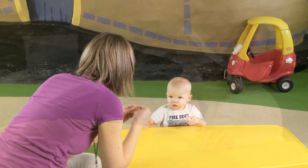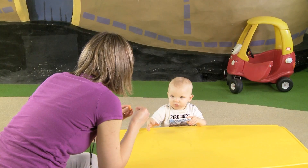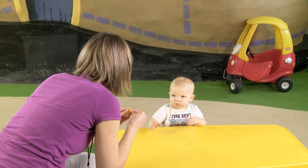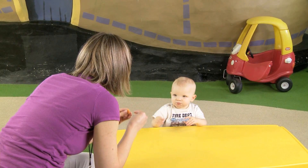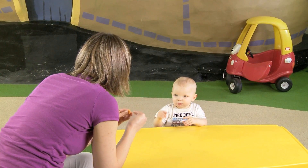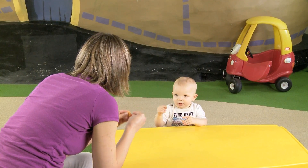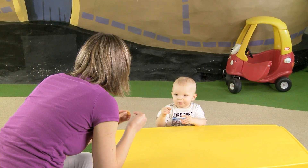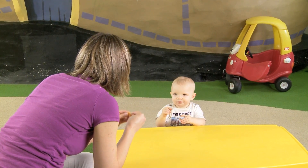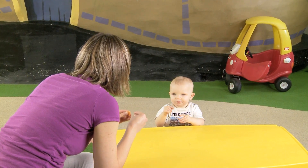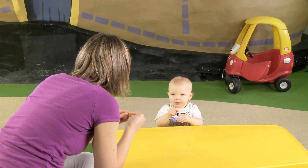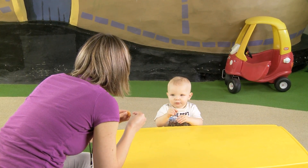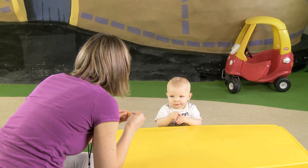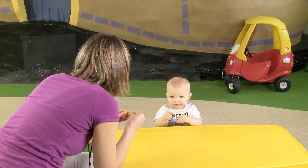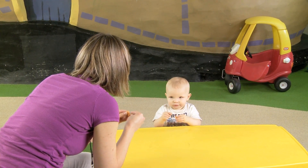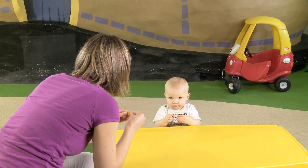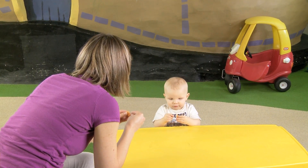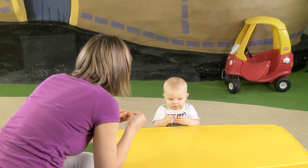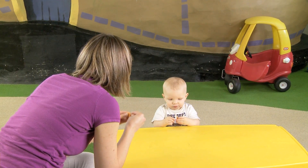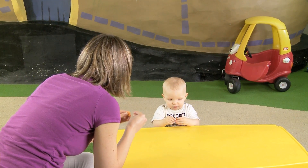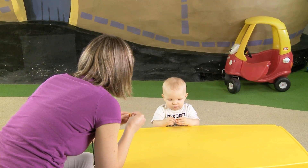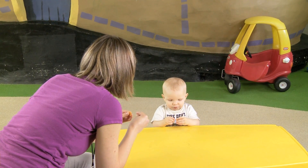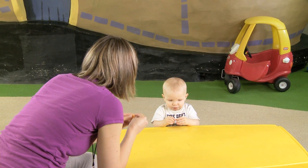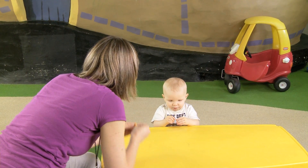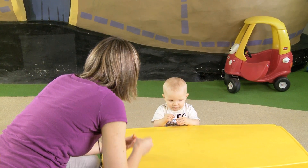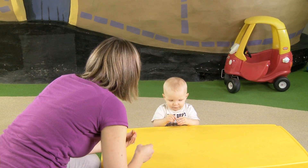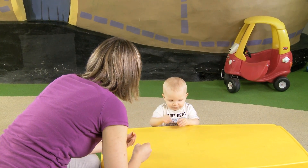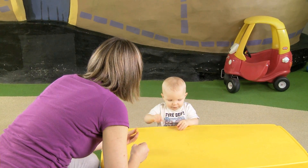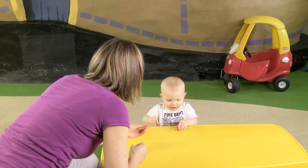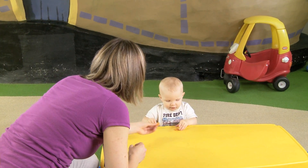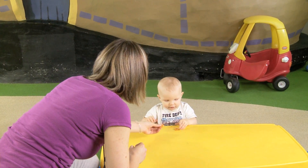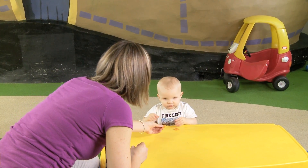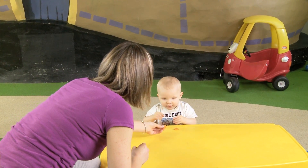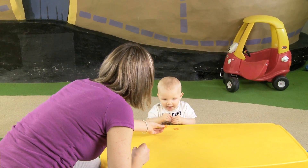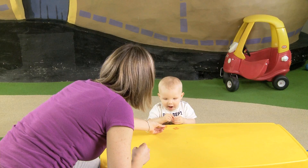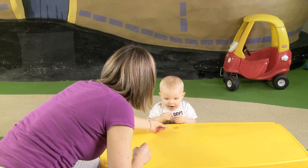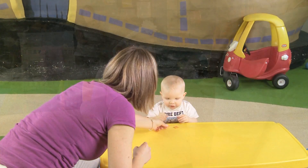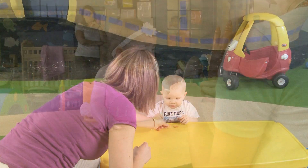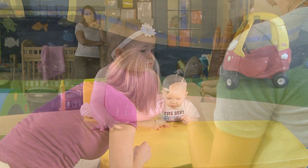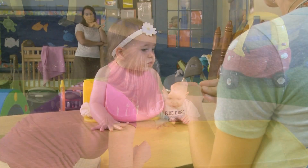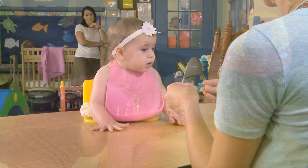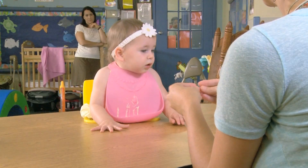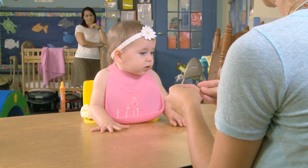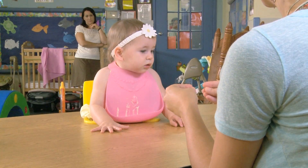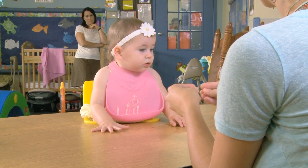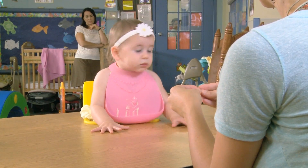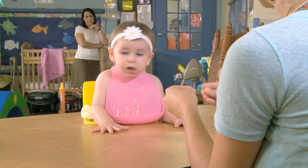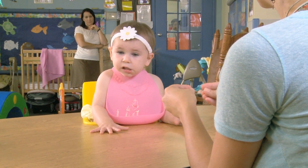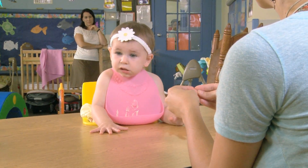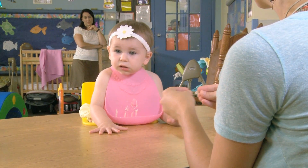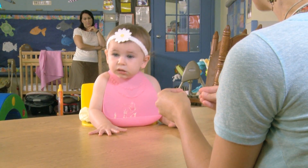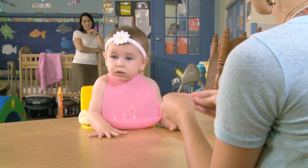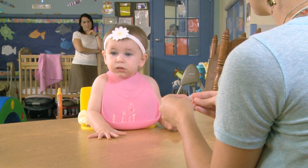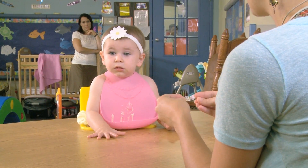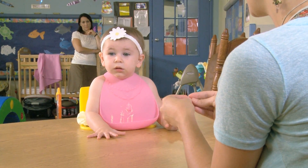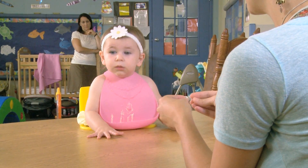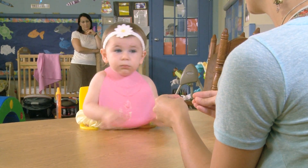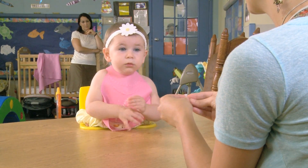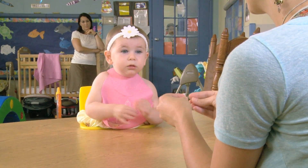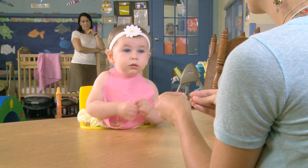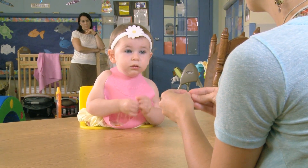Children with speech delays use signing to overcome frustration as they develop language. But even children who aren't delayed get a boost because it